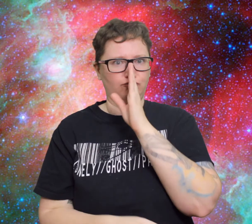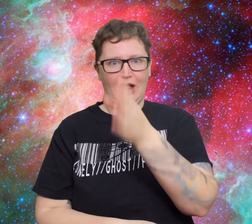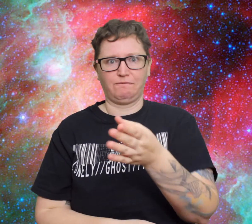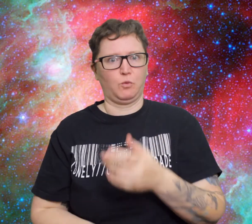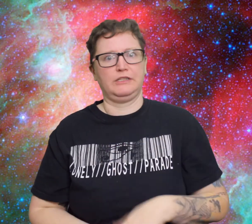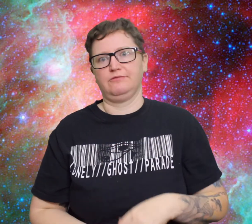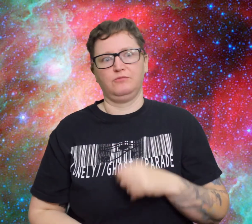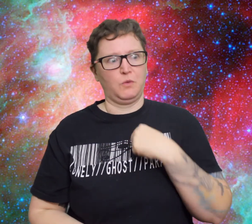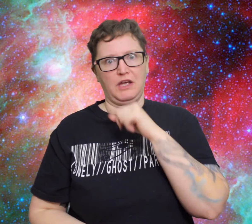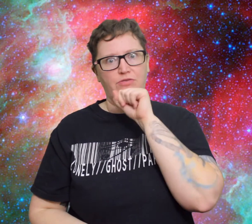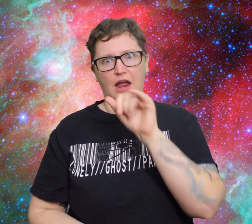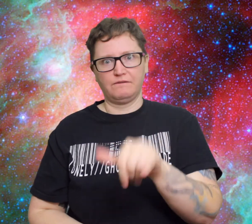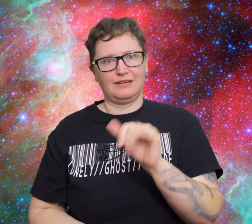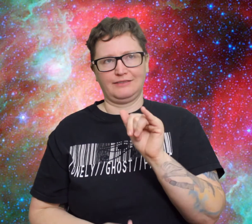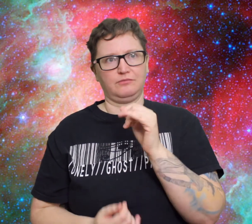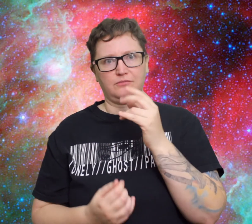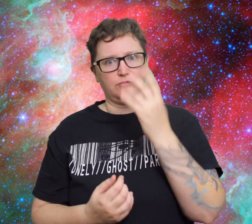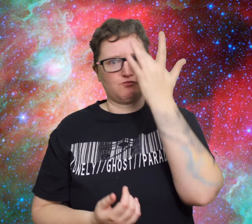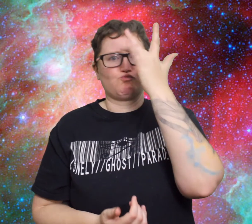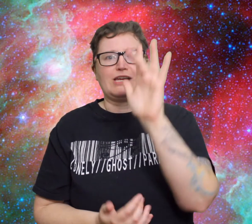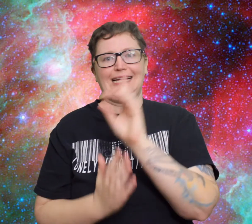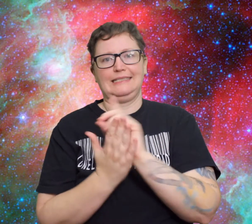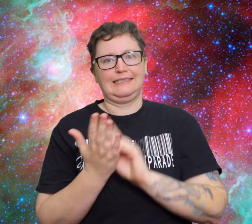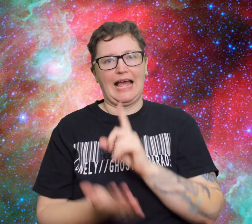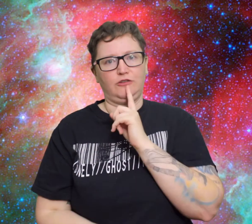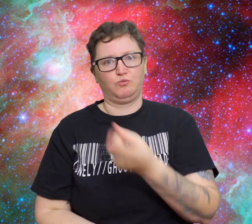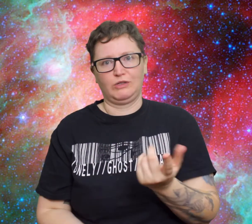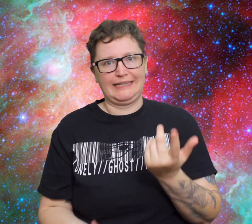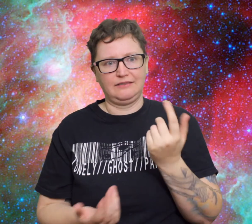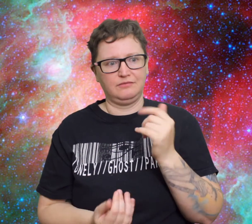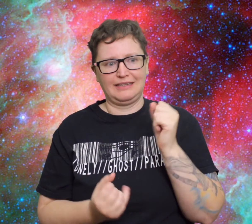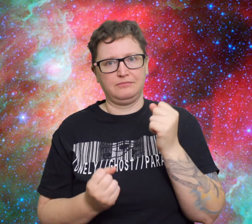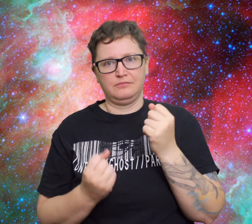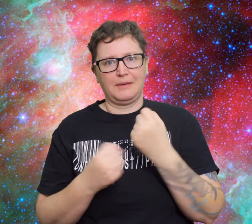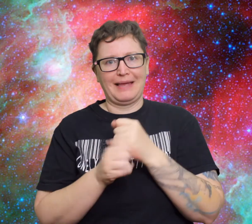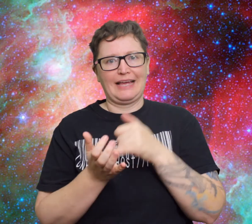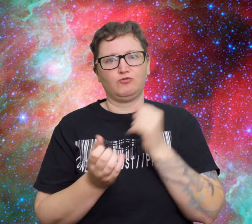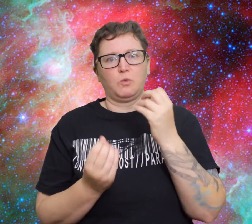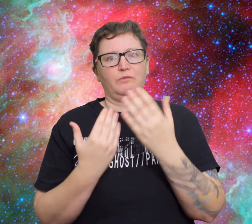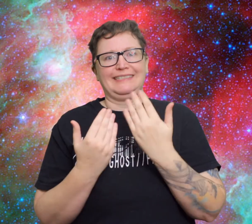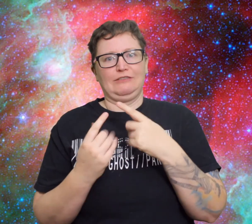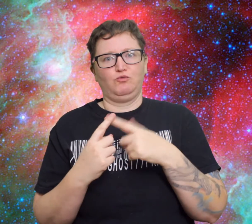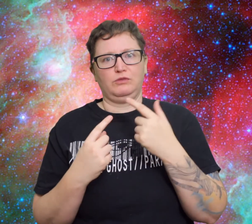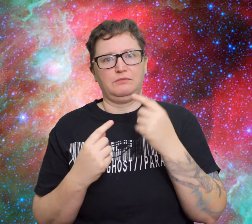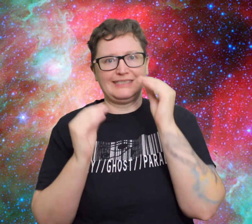simple, very clear and straightforward. And I love that. I think it's a brilliant design. I think that it just makes it